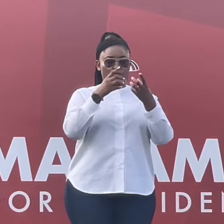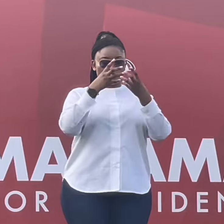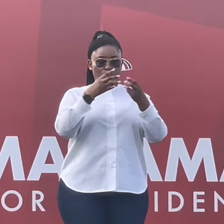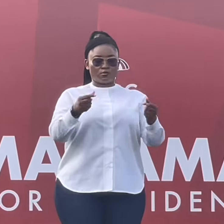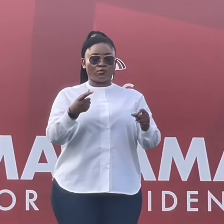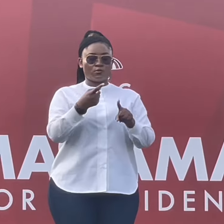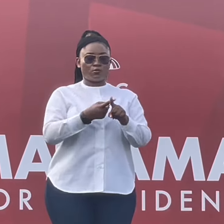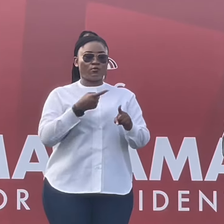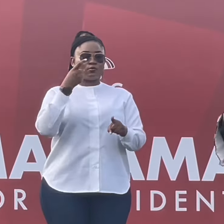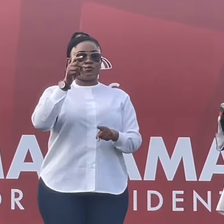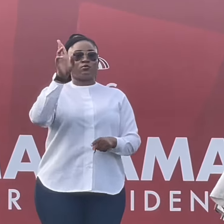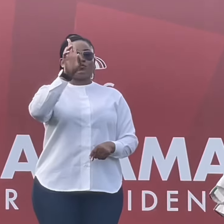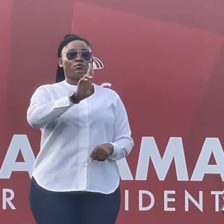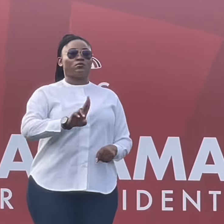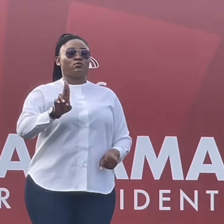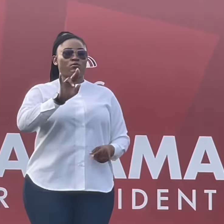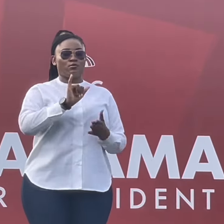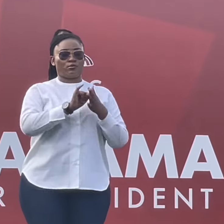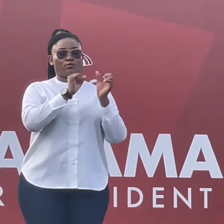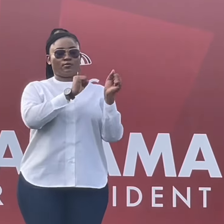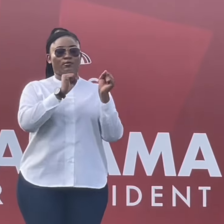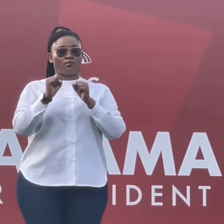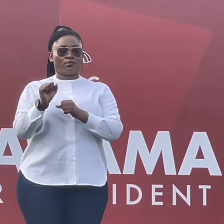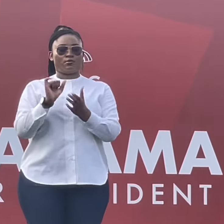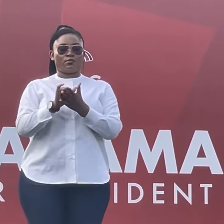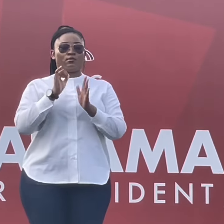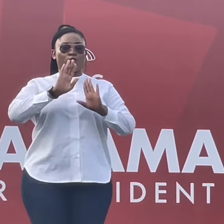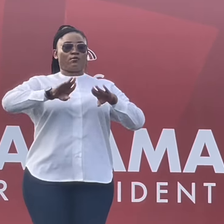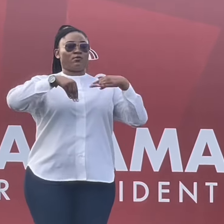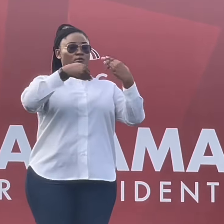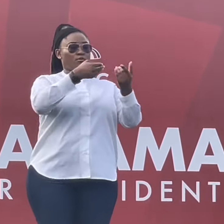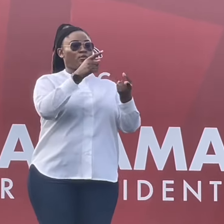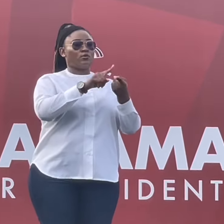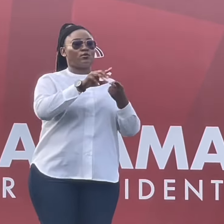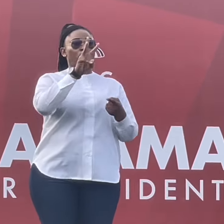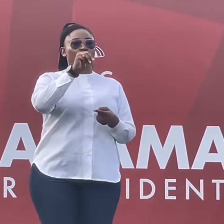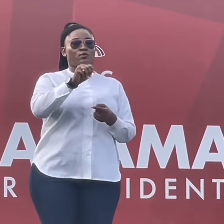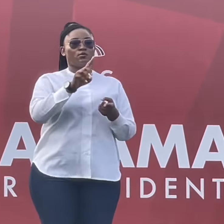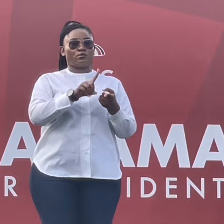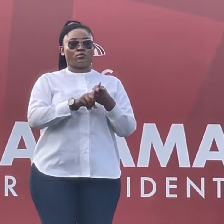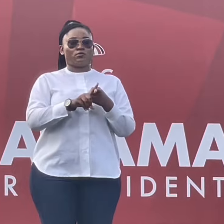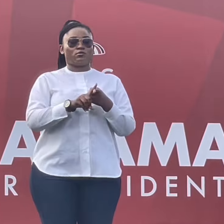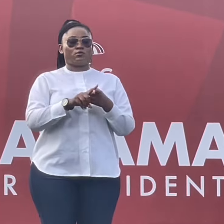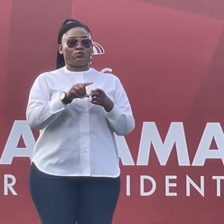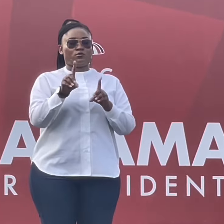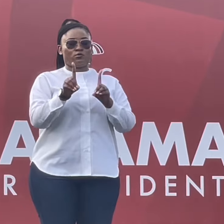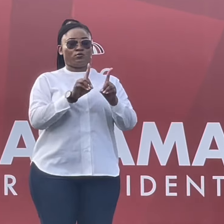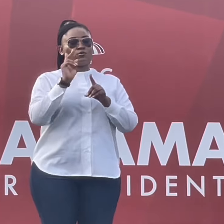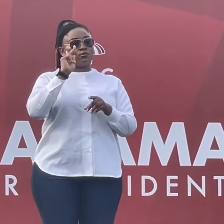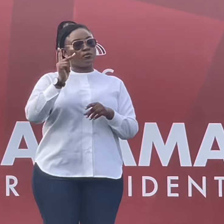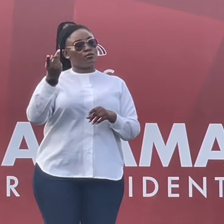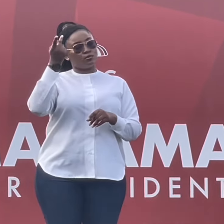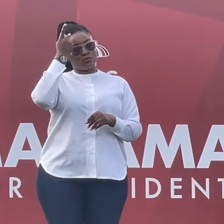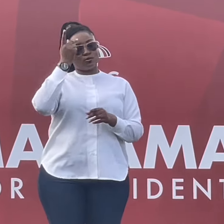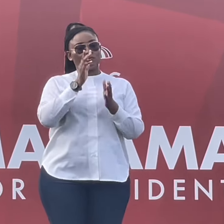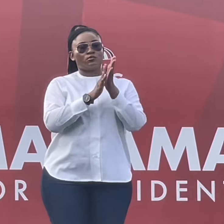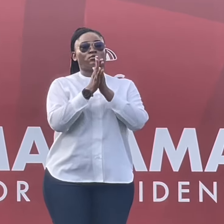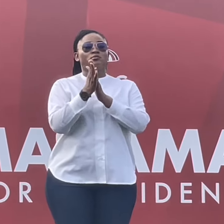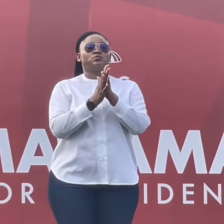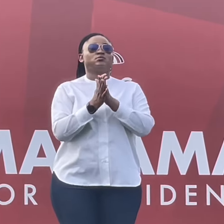from abusing the power we have entrusted in them to pursue their political